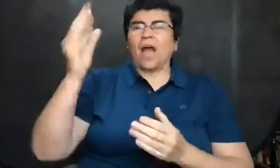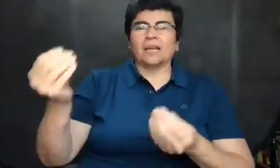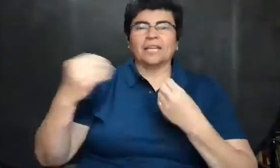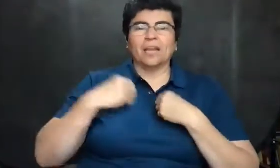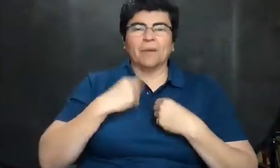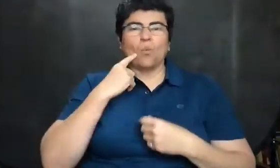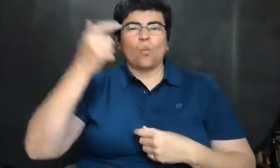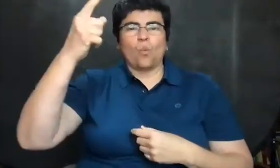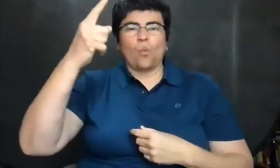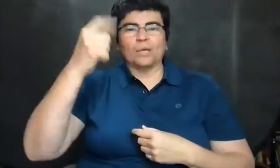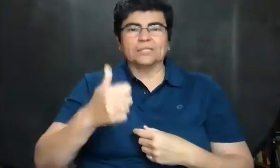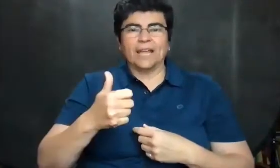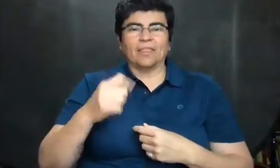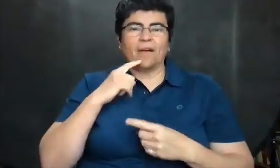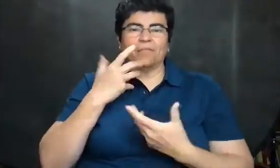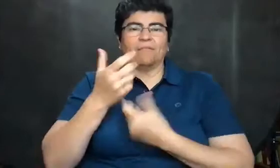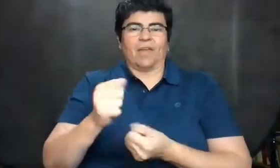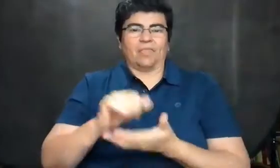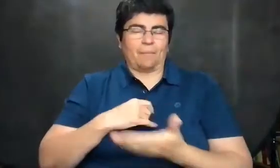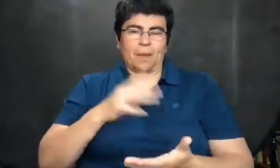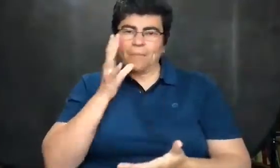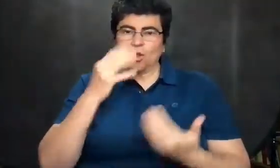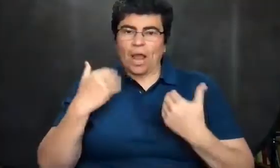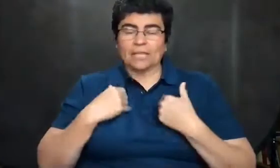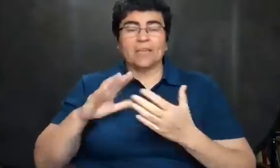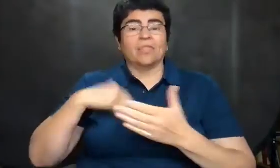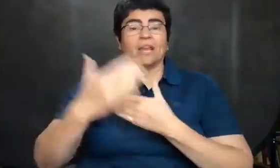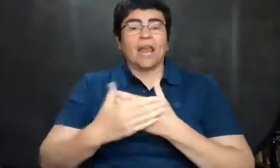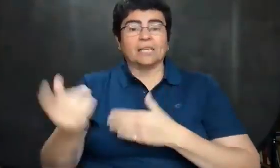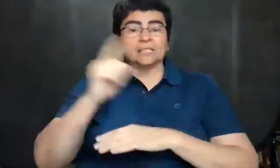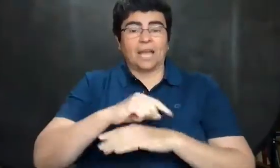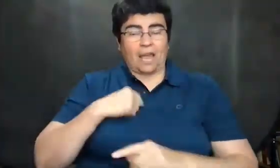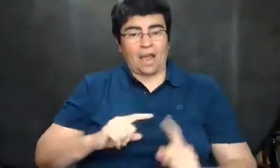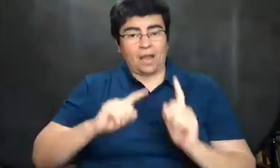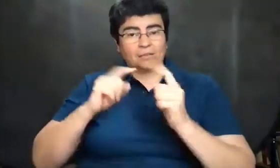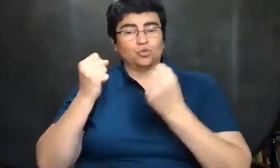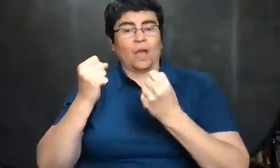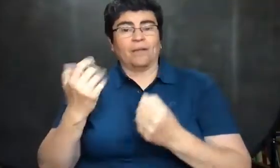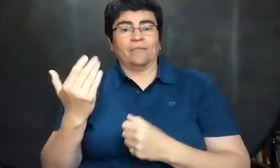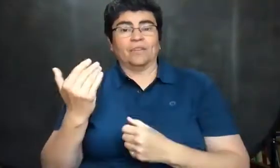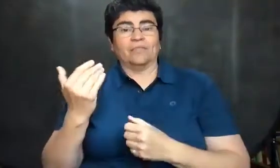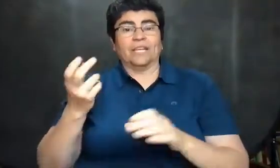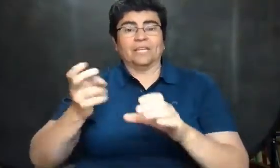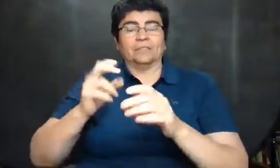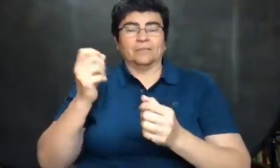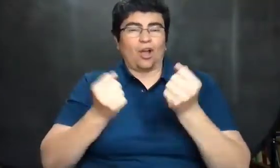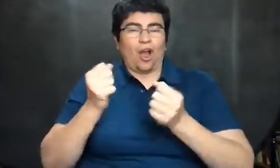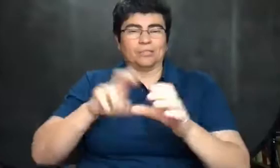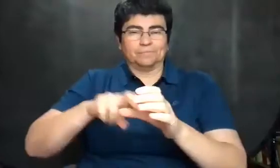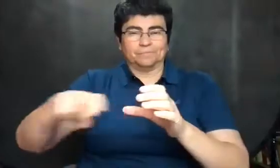that my mother has." And the next day I went, and I was driving a 15-passenger van. I had 15 kids on board, driving across a